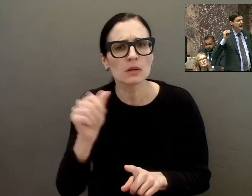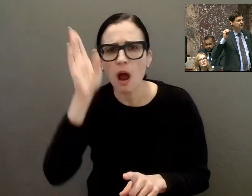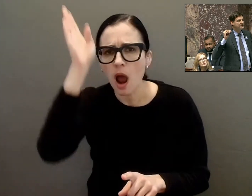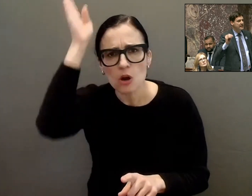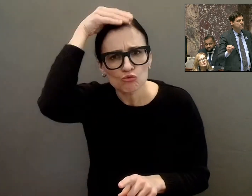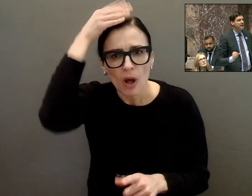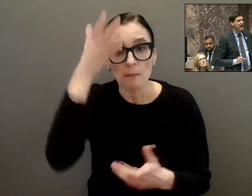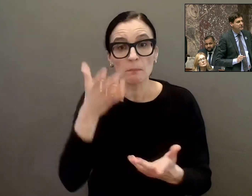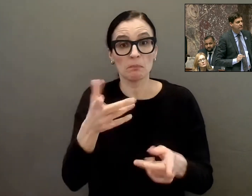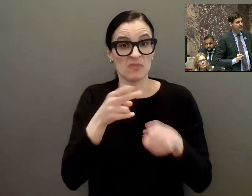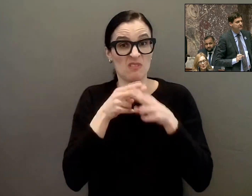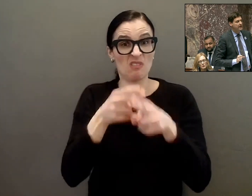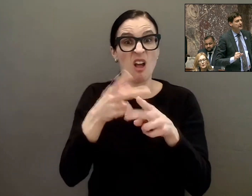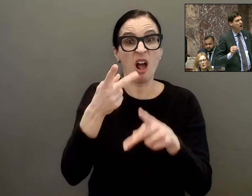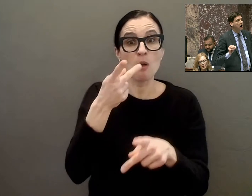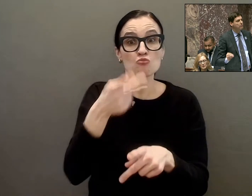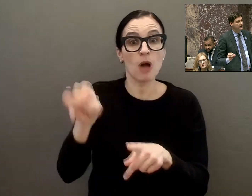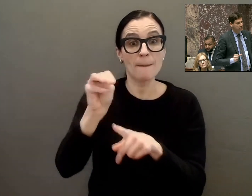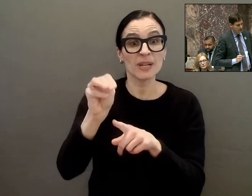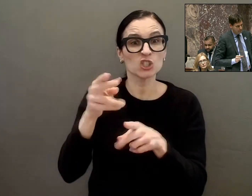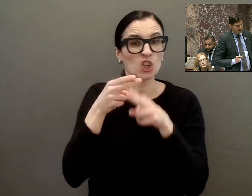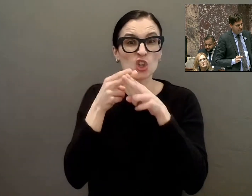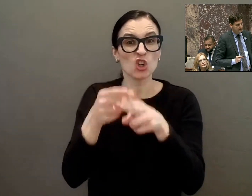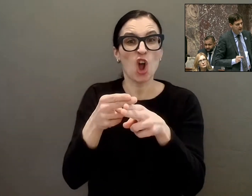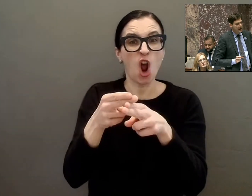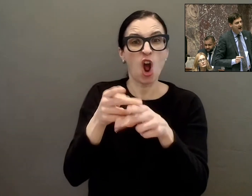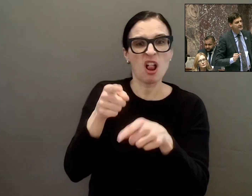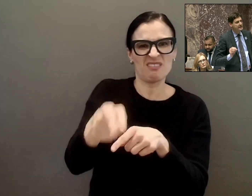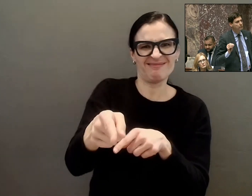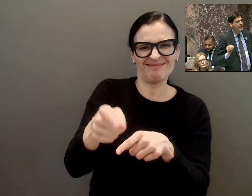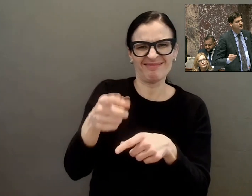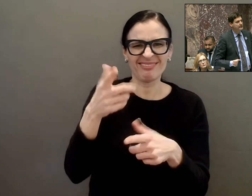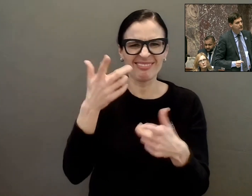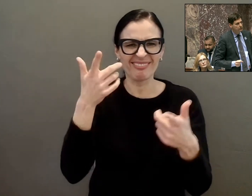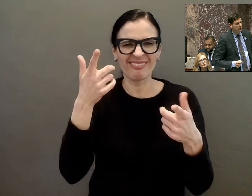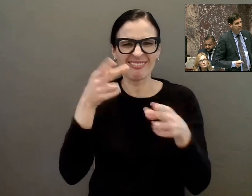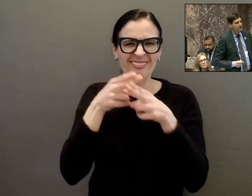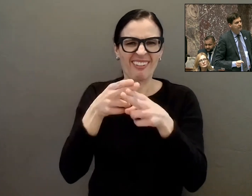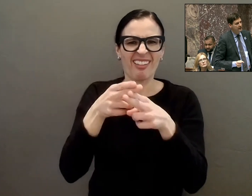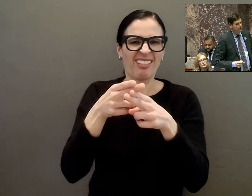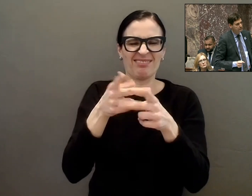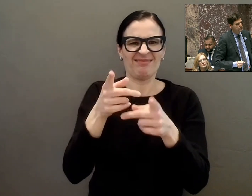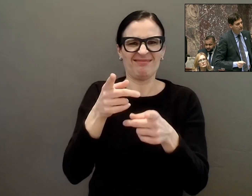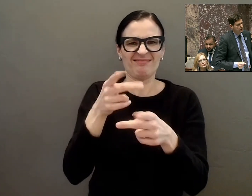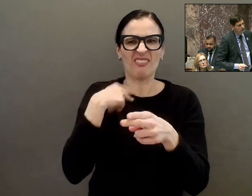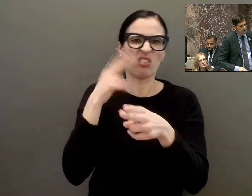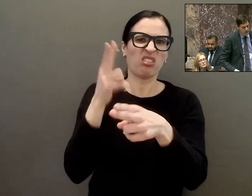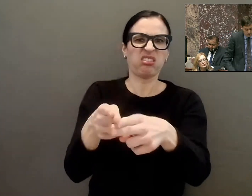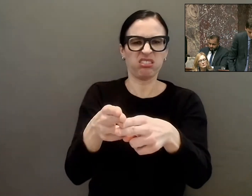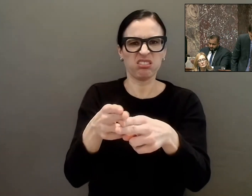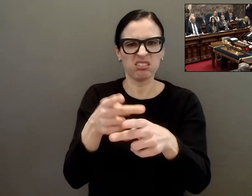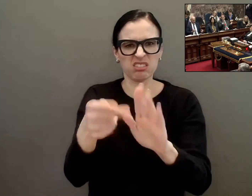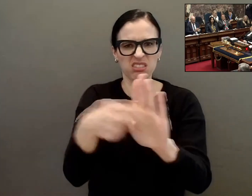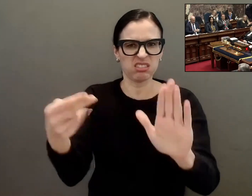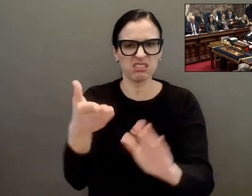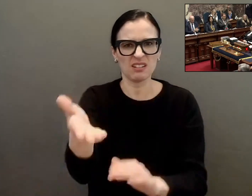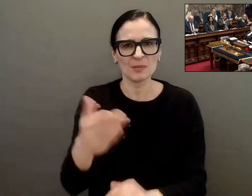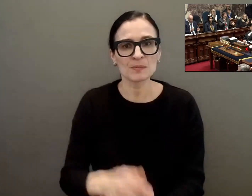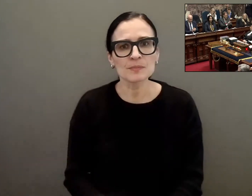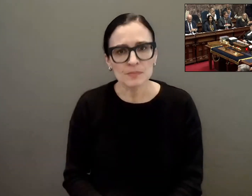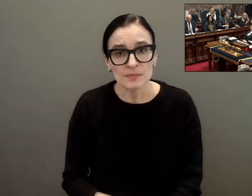opposition to have the same passion for defending all British Columbians as they rightly do for defending the people of the Kootenays.